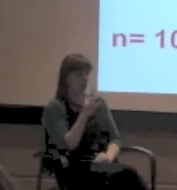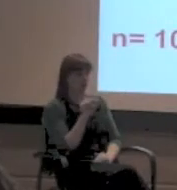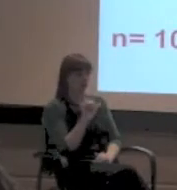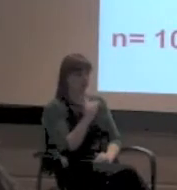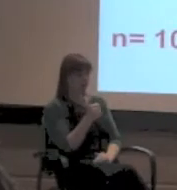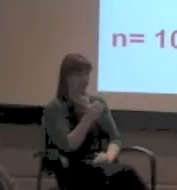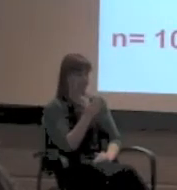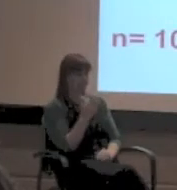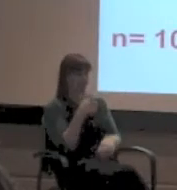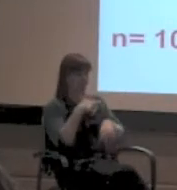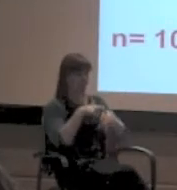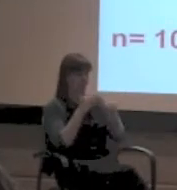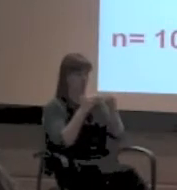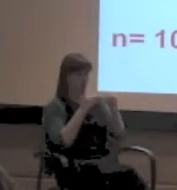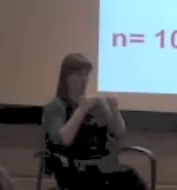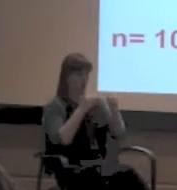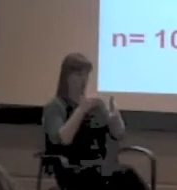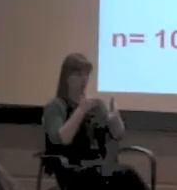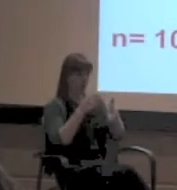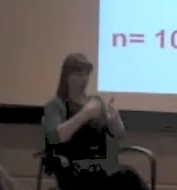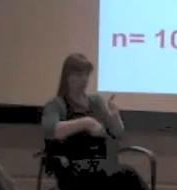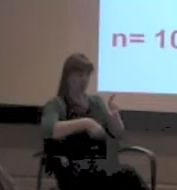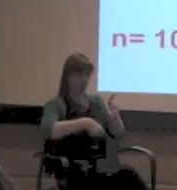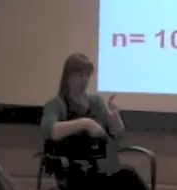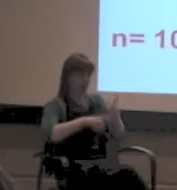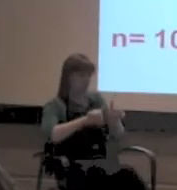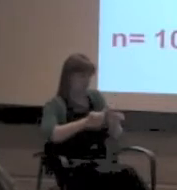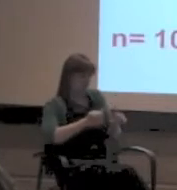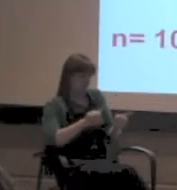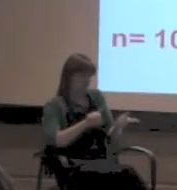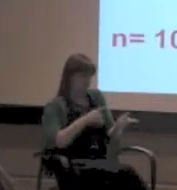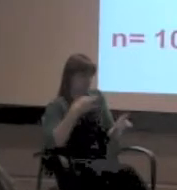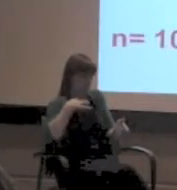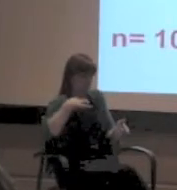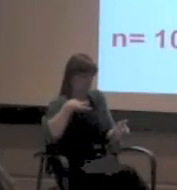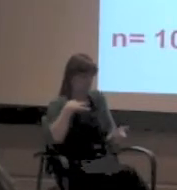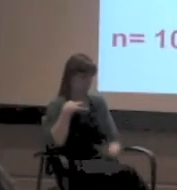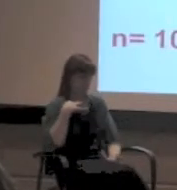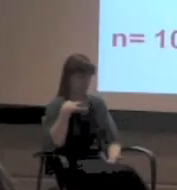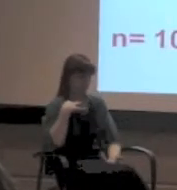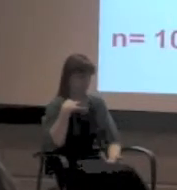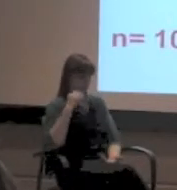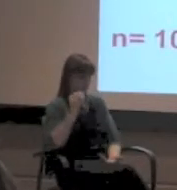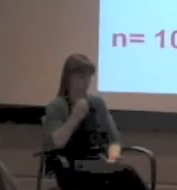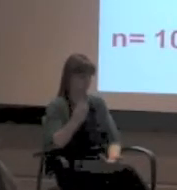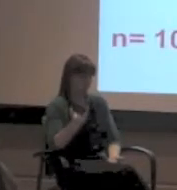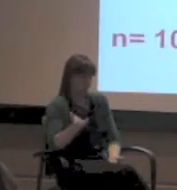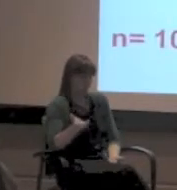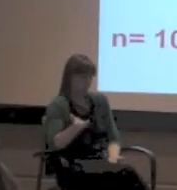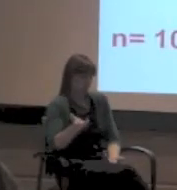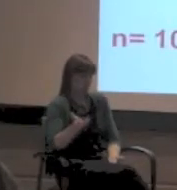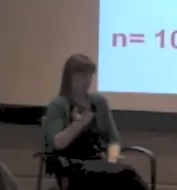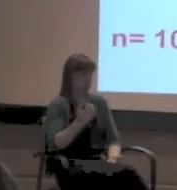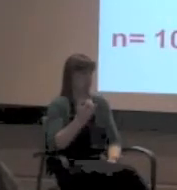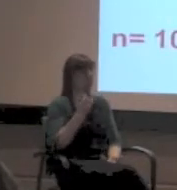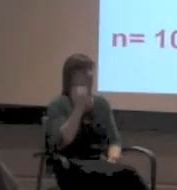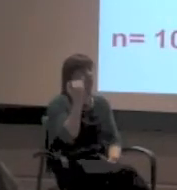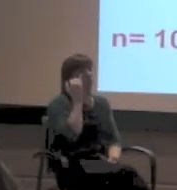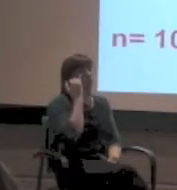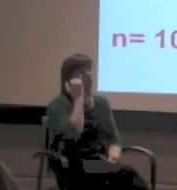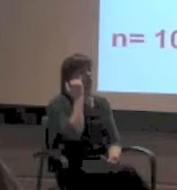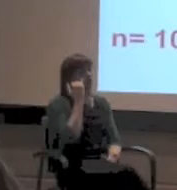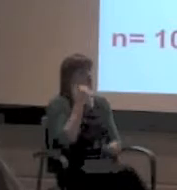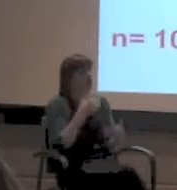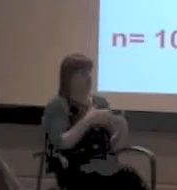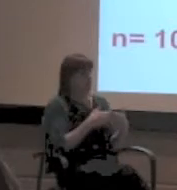15 times more expensive, and they don't have any benefit. So if in an uncomplicated